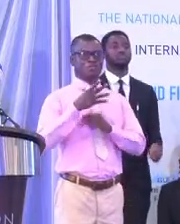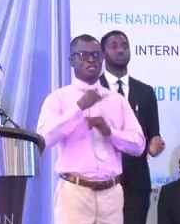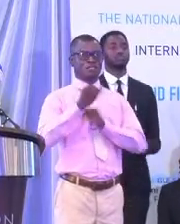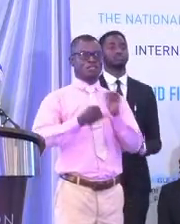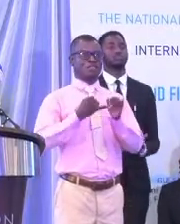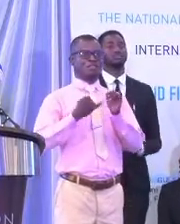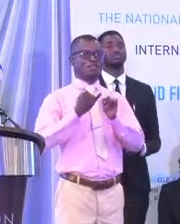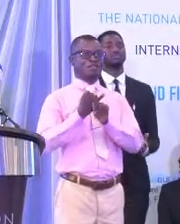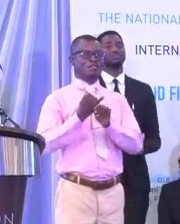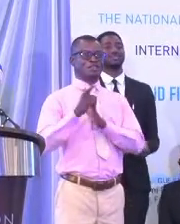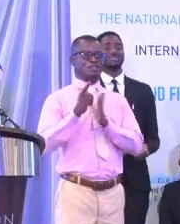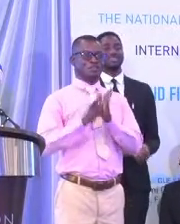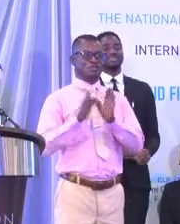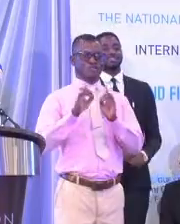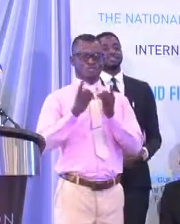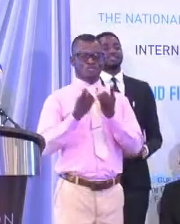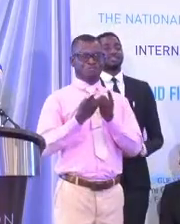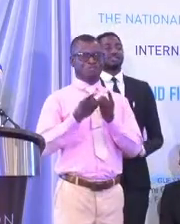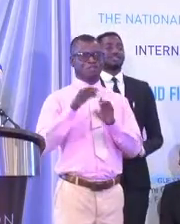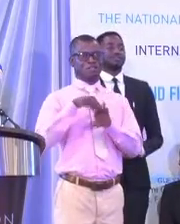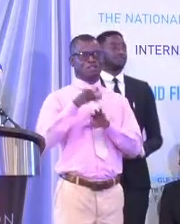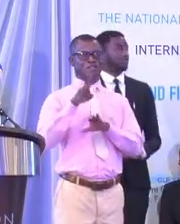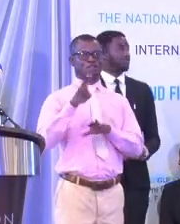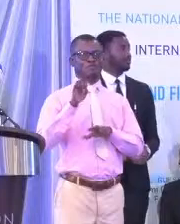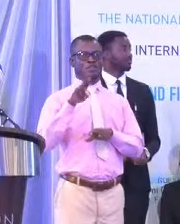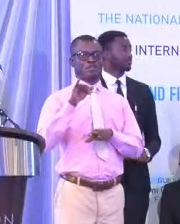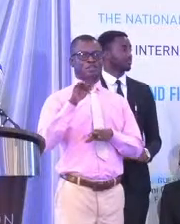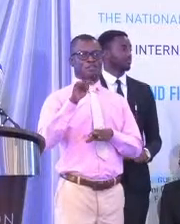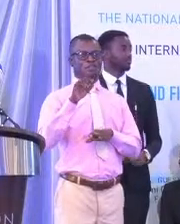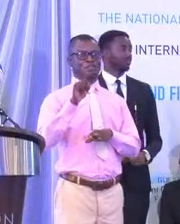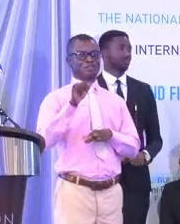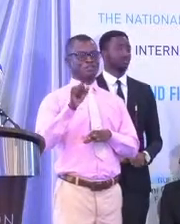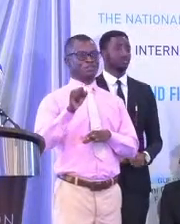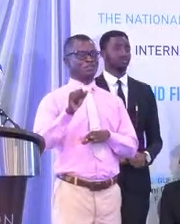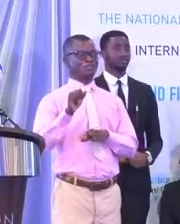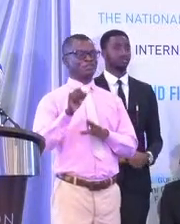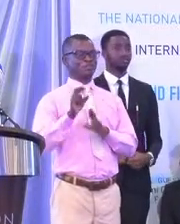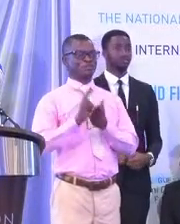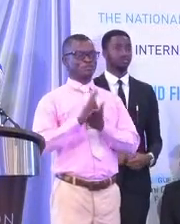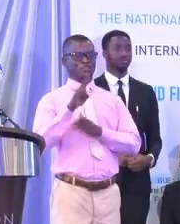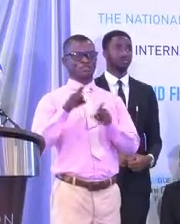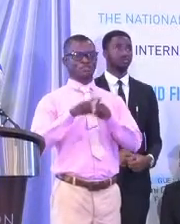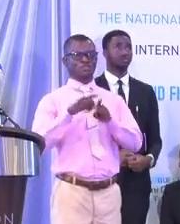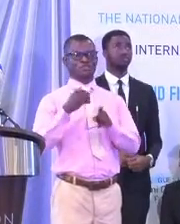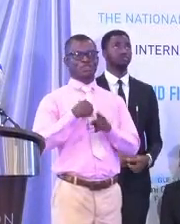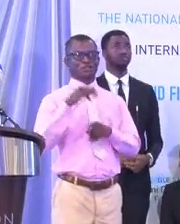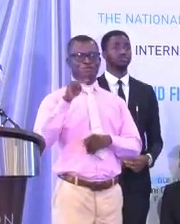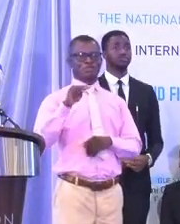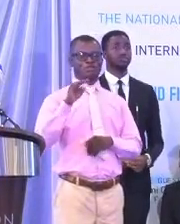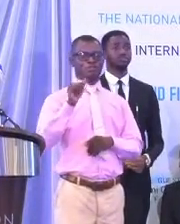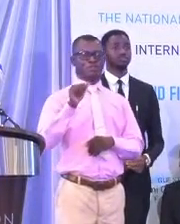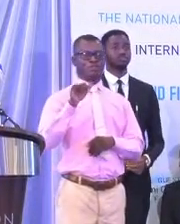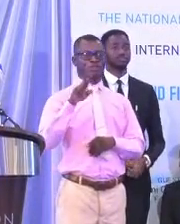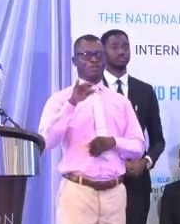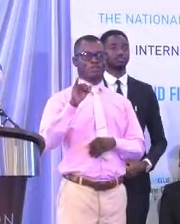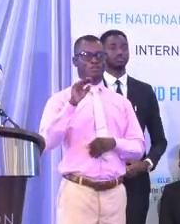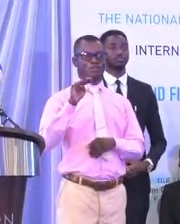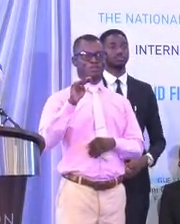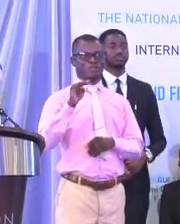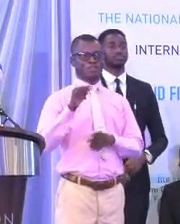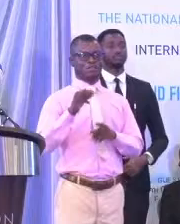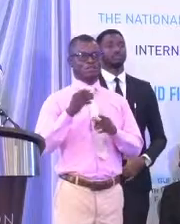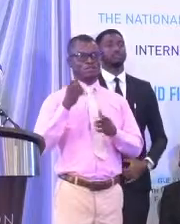Law Department, Veritas University. Let's also have Miriam Idris Abdul Kadir. She